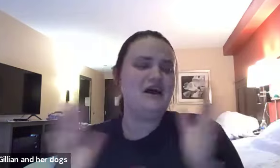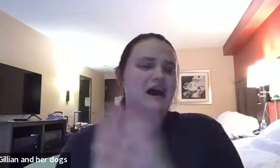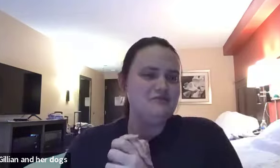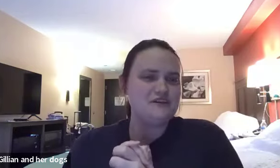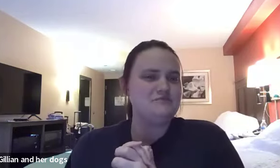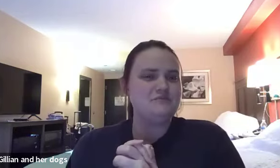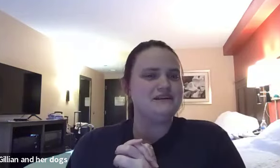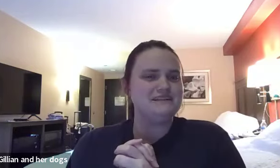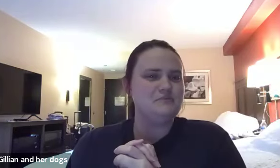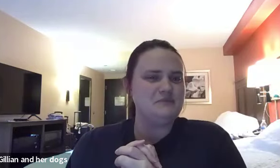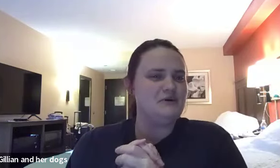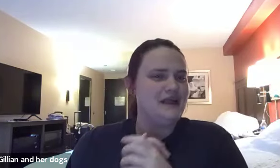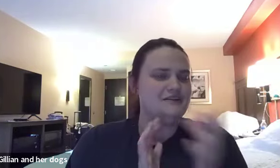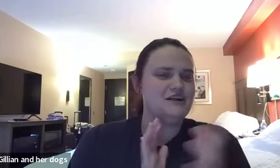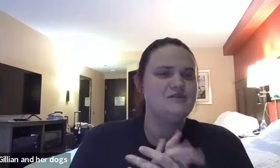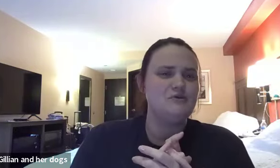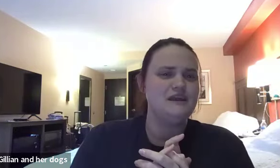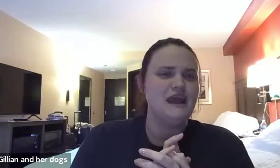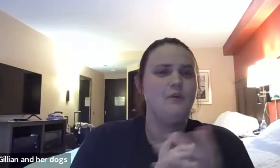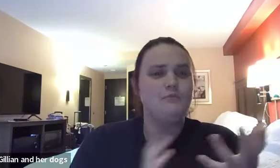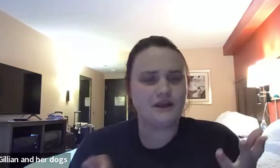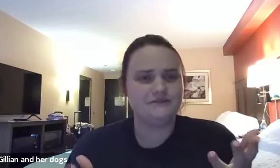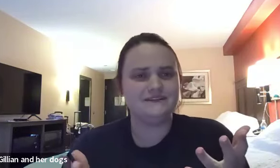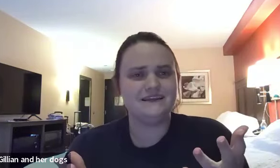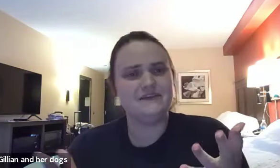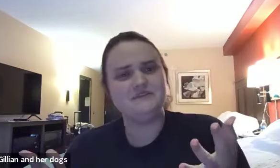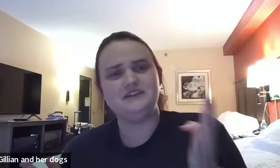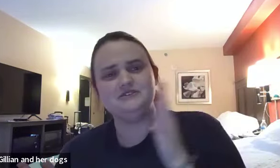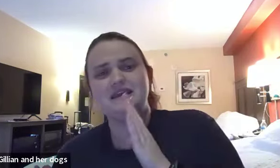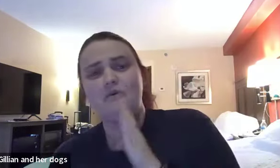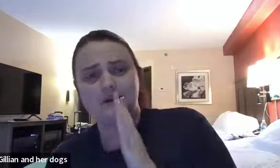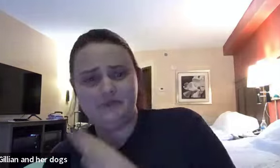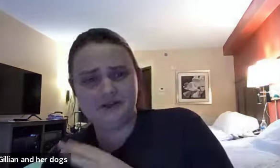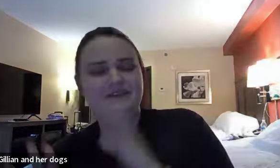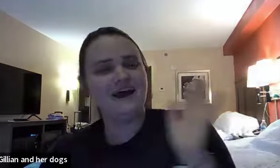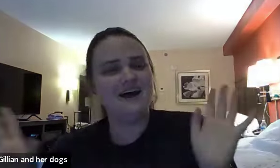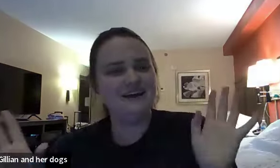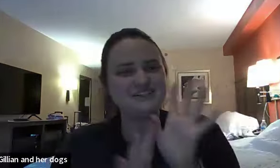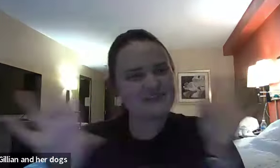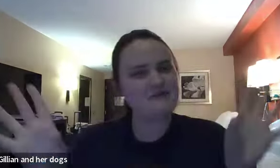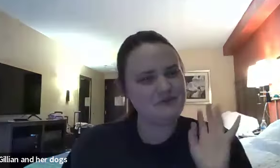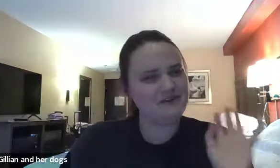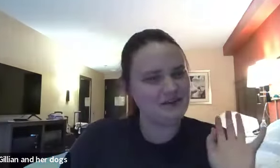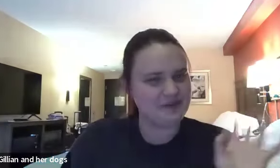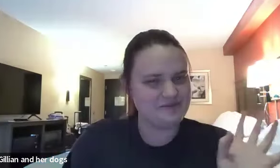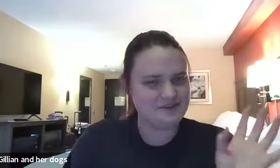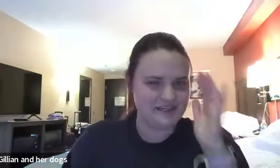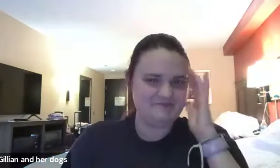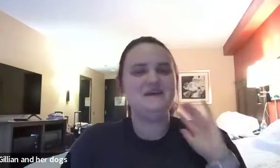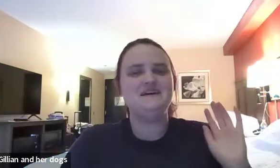I don't think you'd be wanting to tell people at 8 o'clock in the morning, I want breakfast, and then thinking you're saying I want a beer. I just think that would be a little bit confusing.